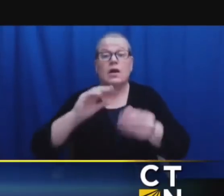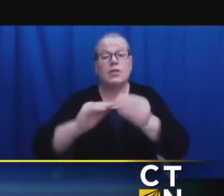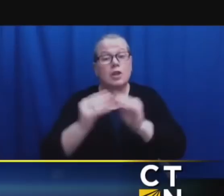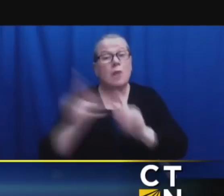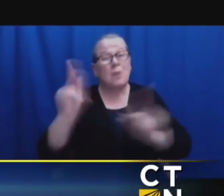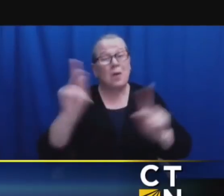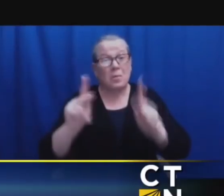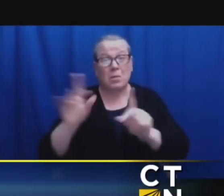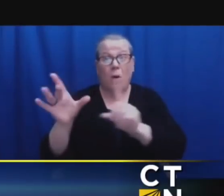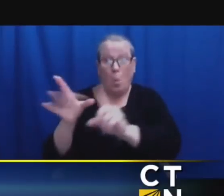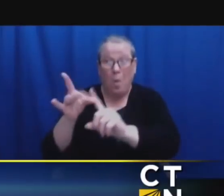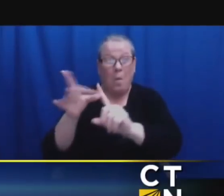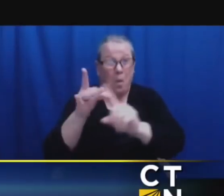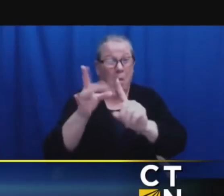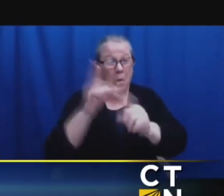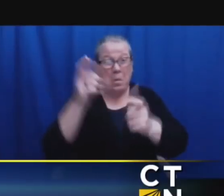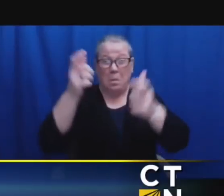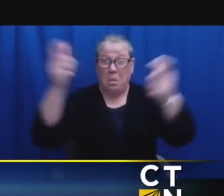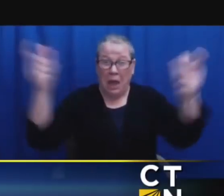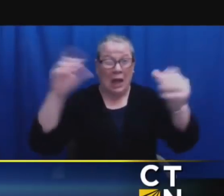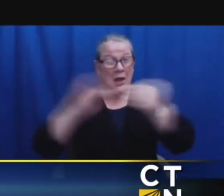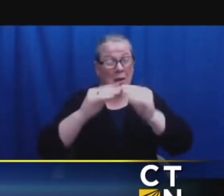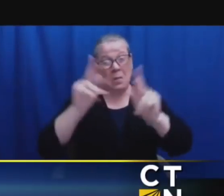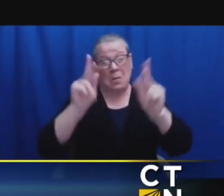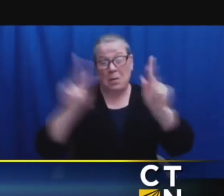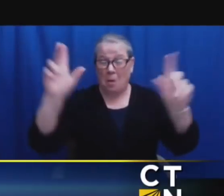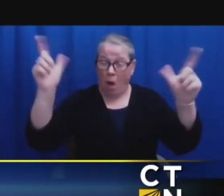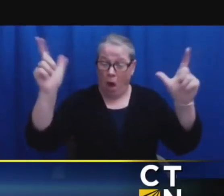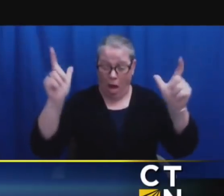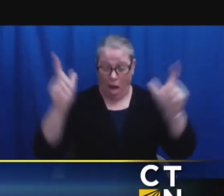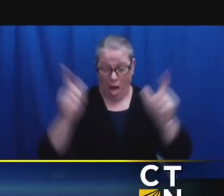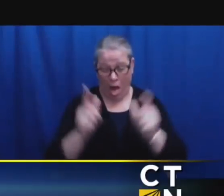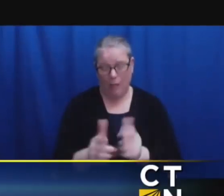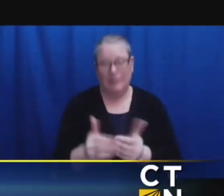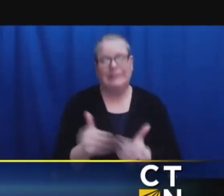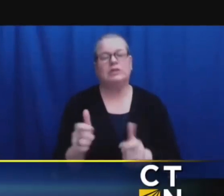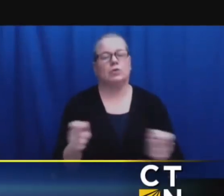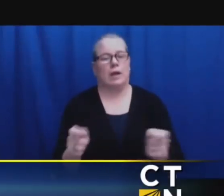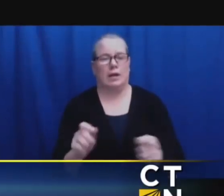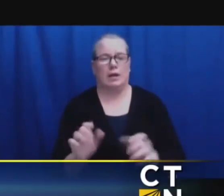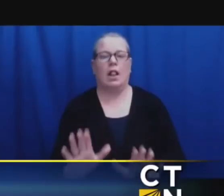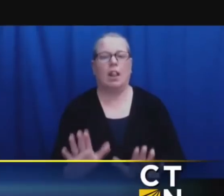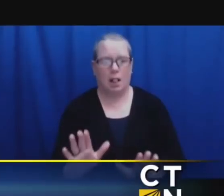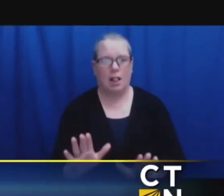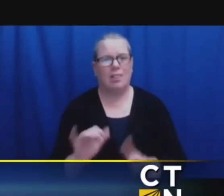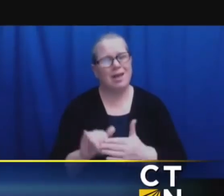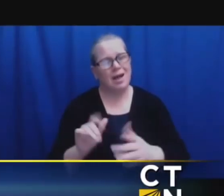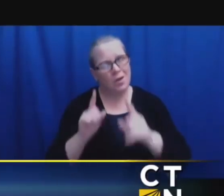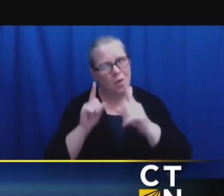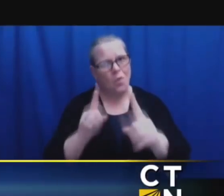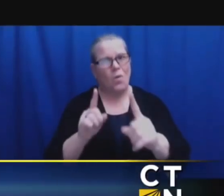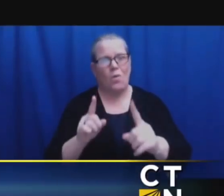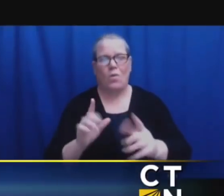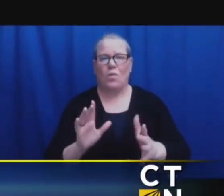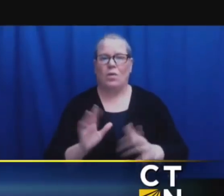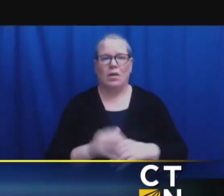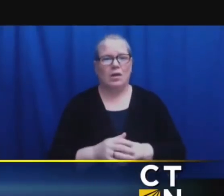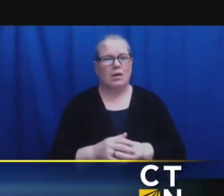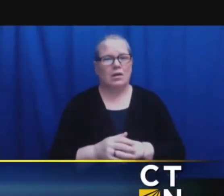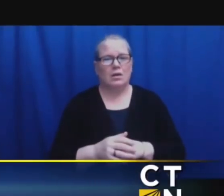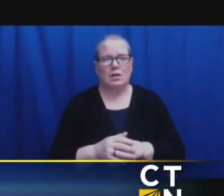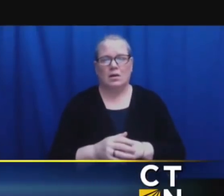more manageable one, then what we are suggesting of, spelling out or